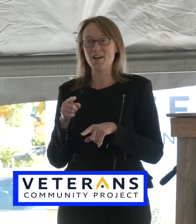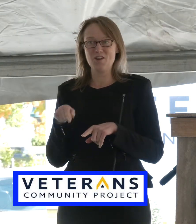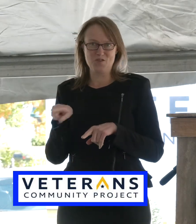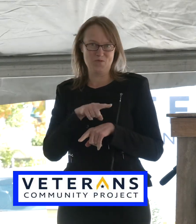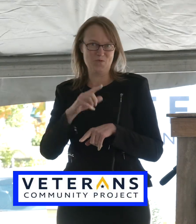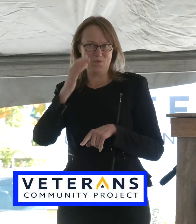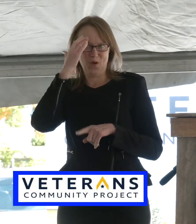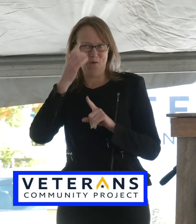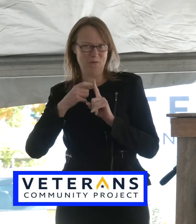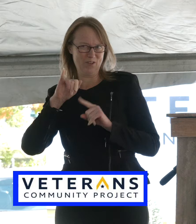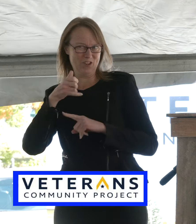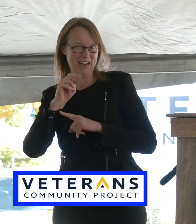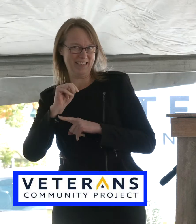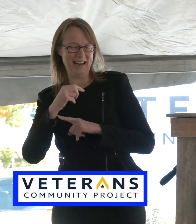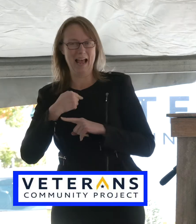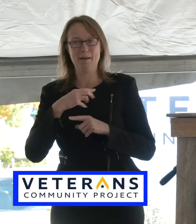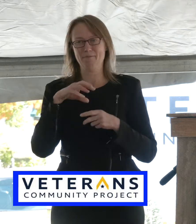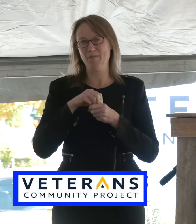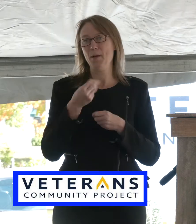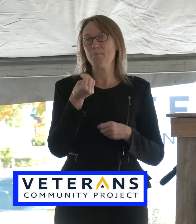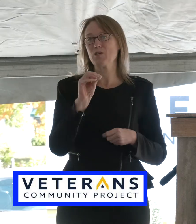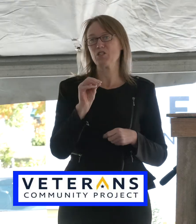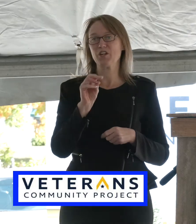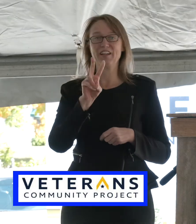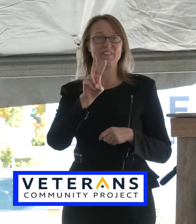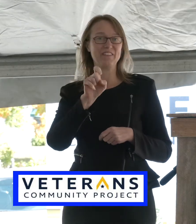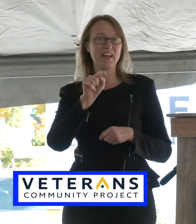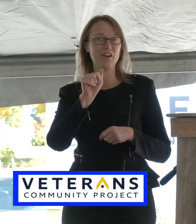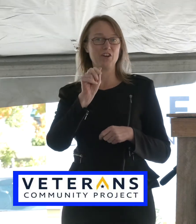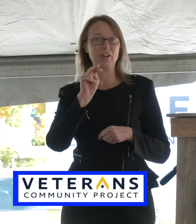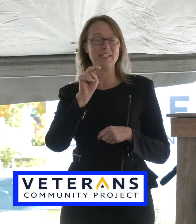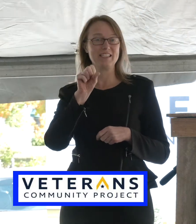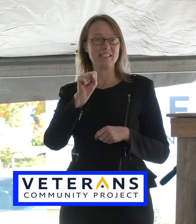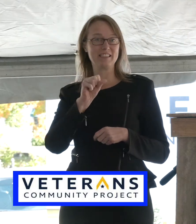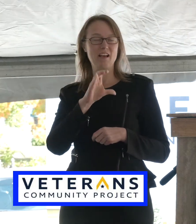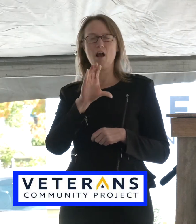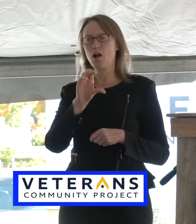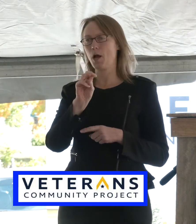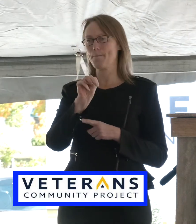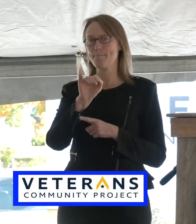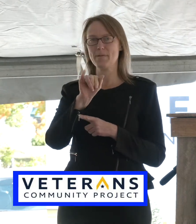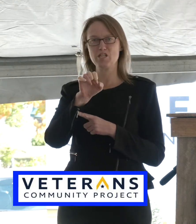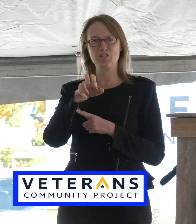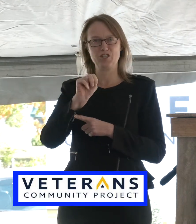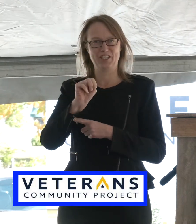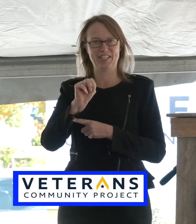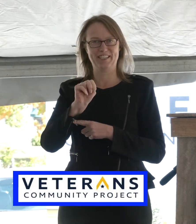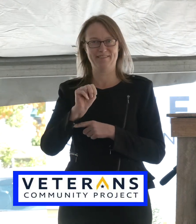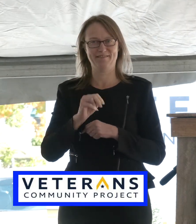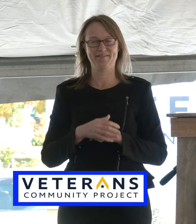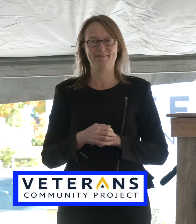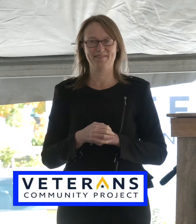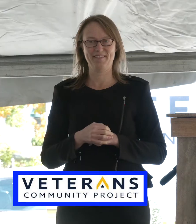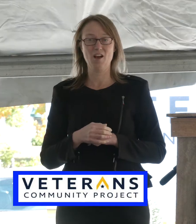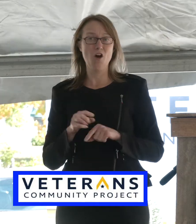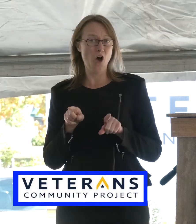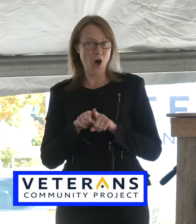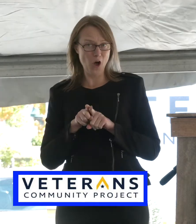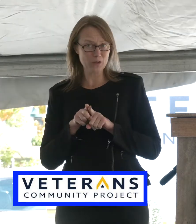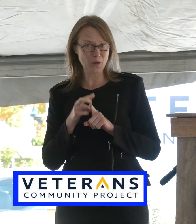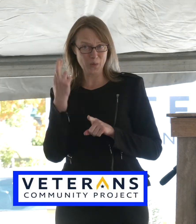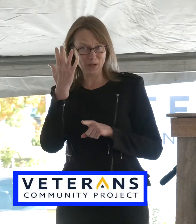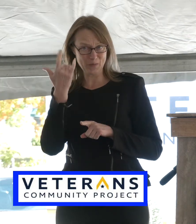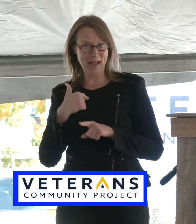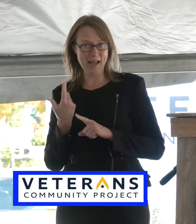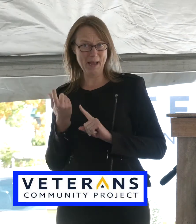Missouri Veterans Commission. But probably my most important credential for being here is I am the proud daughter